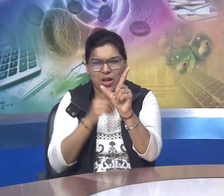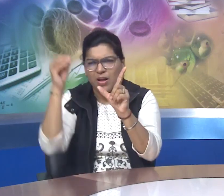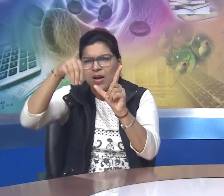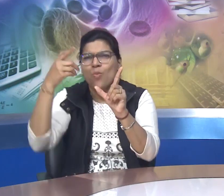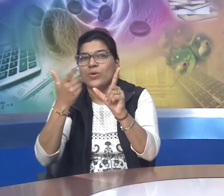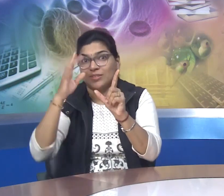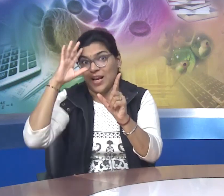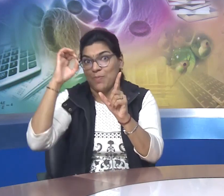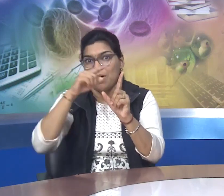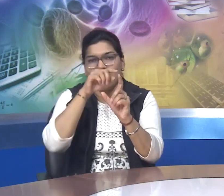by dash.